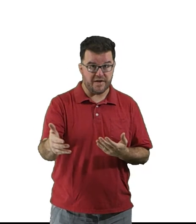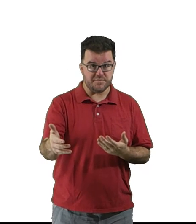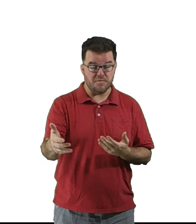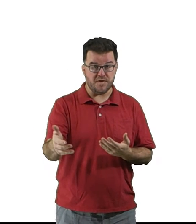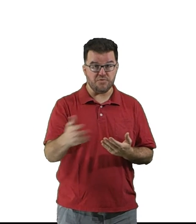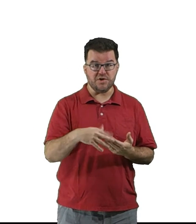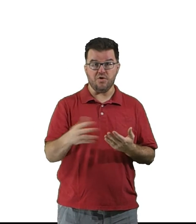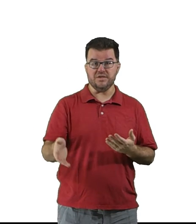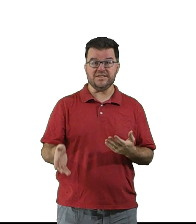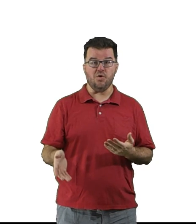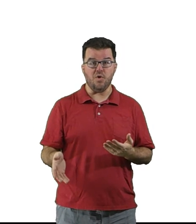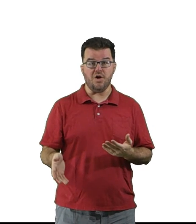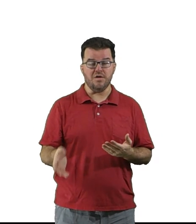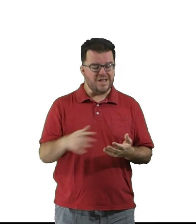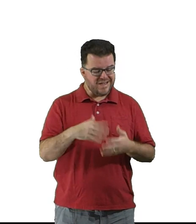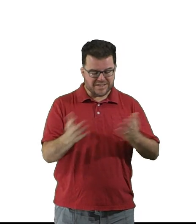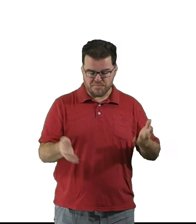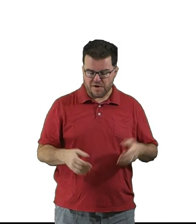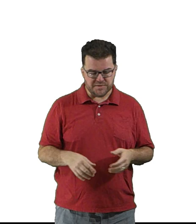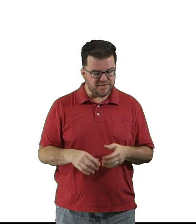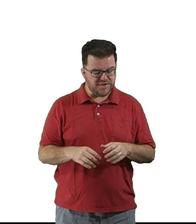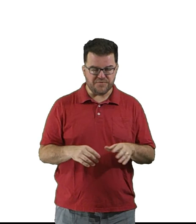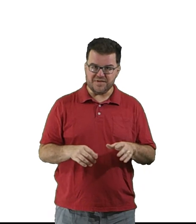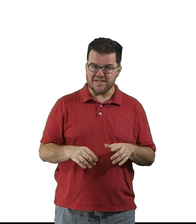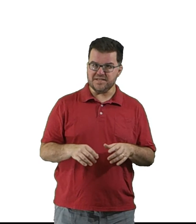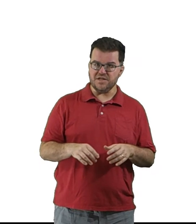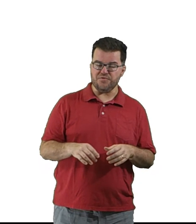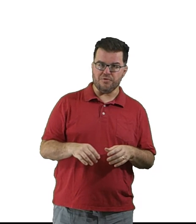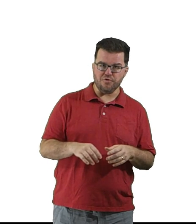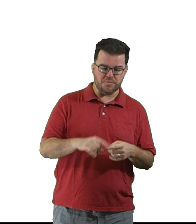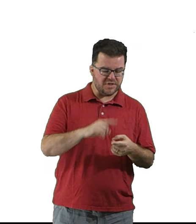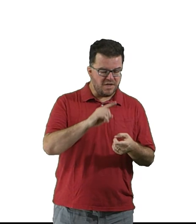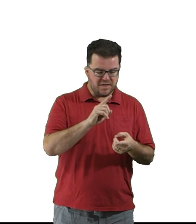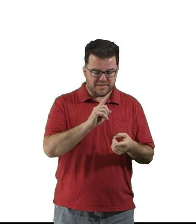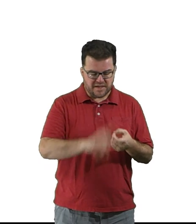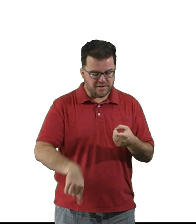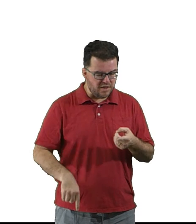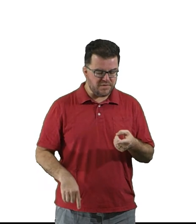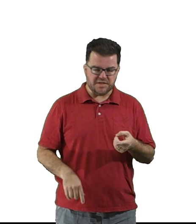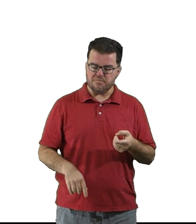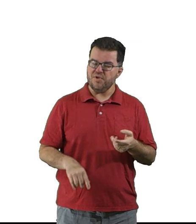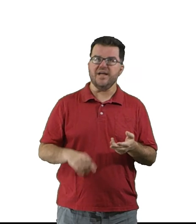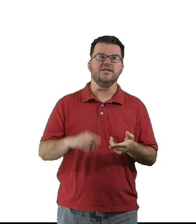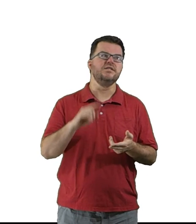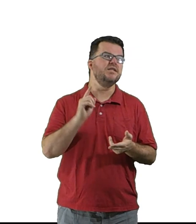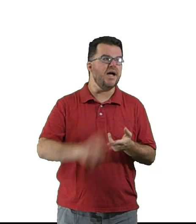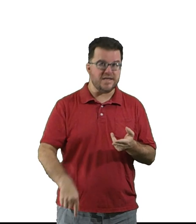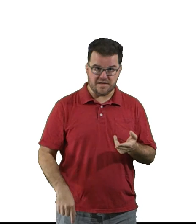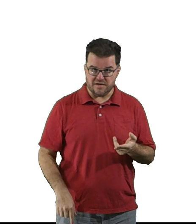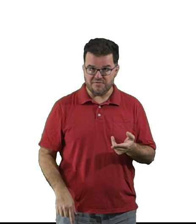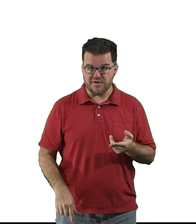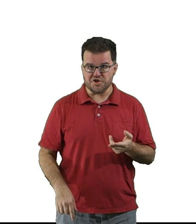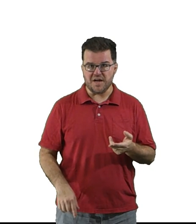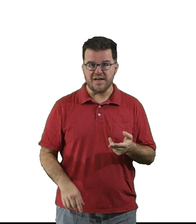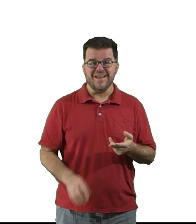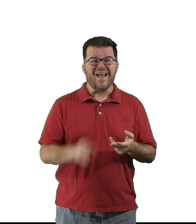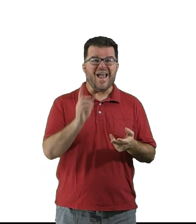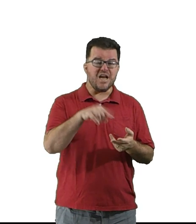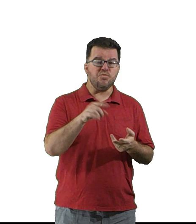plasma membrane called the cell wall. It's composed of different things in different groups: cellulose in plants, chitin in fungi. Animal